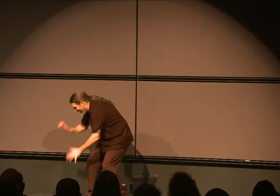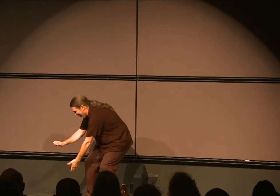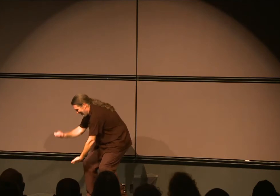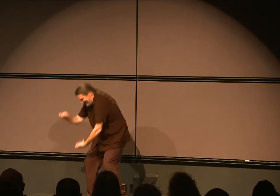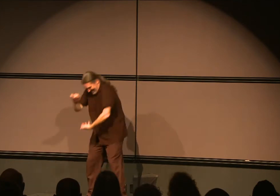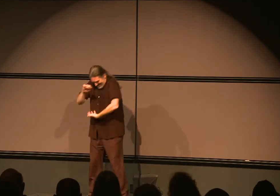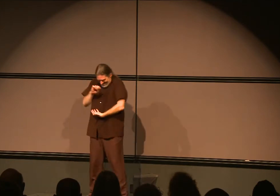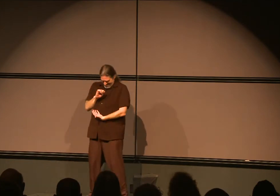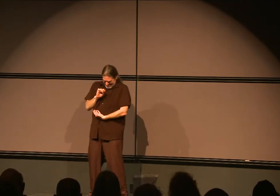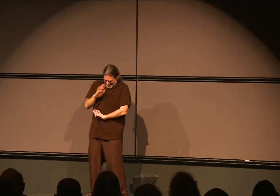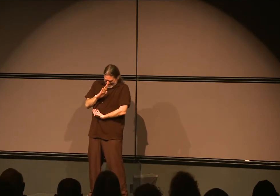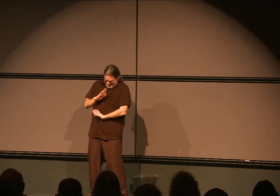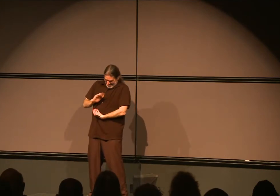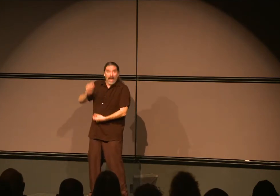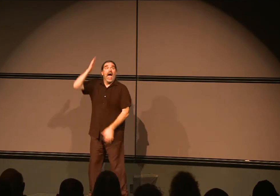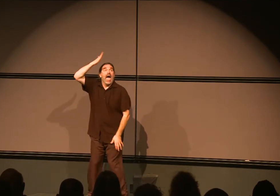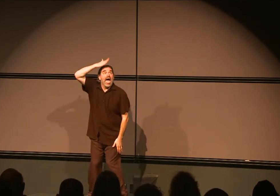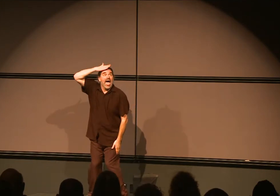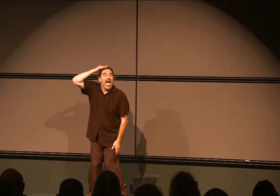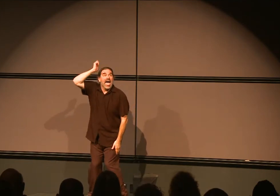but takes his brother.